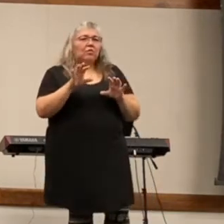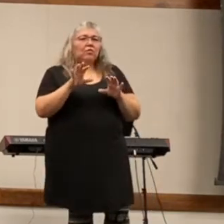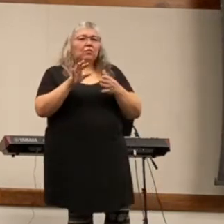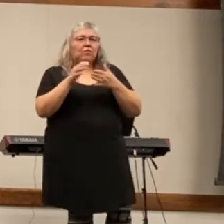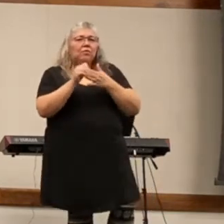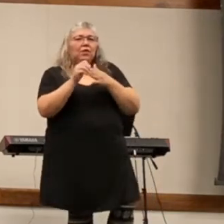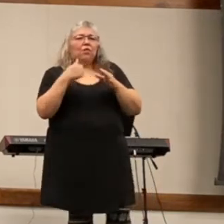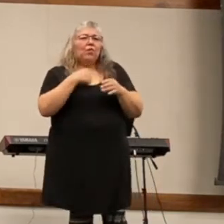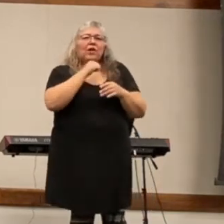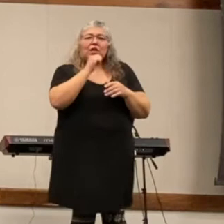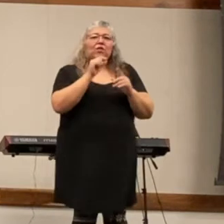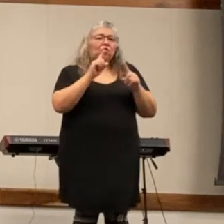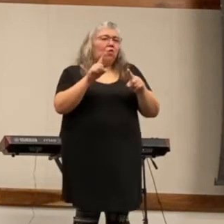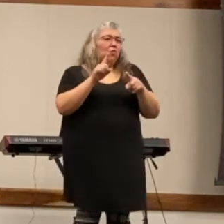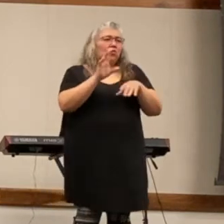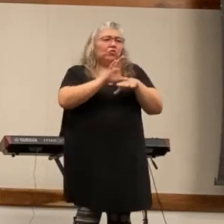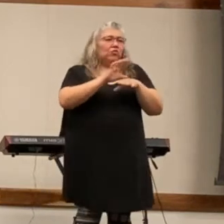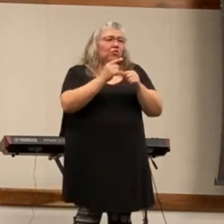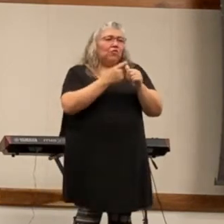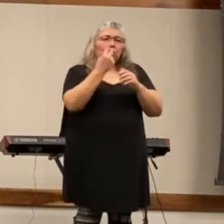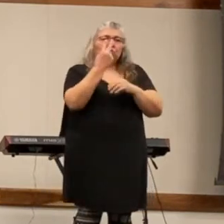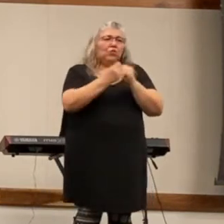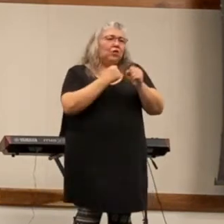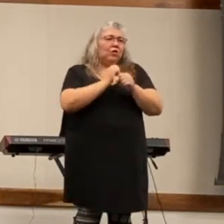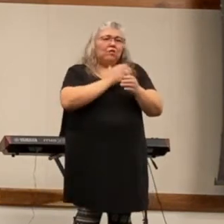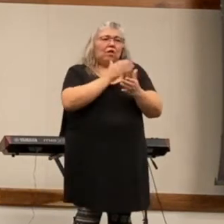even go to church the first 2 years of our marriage.